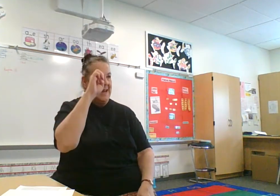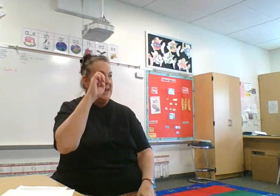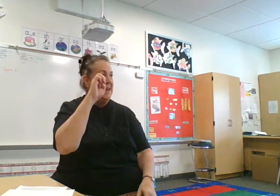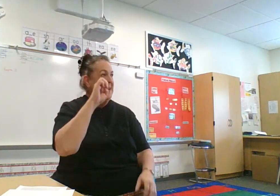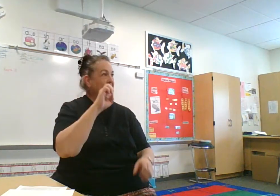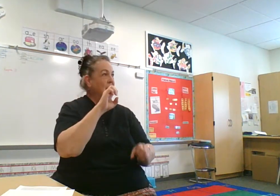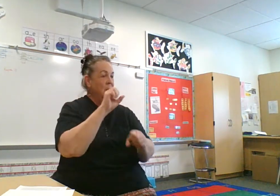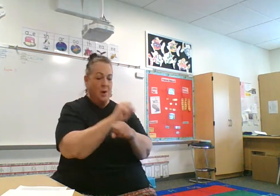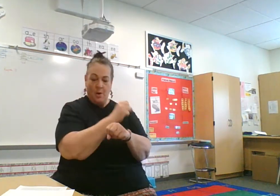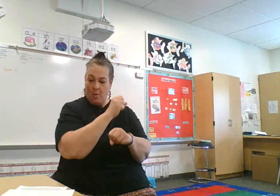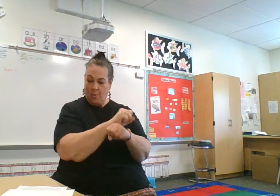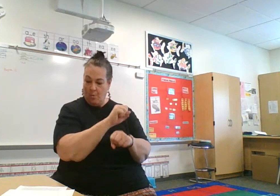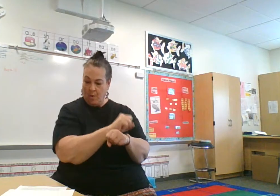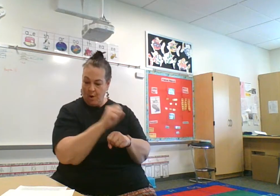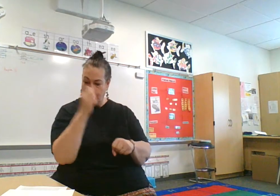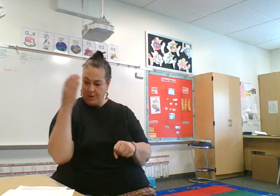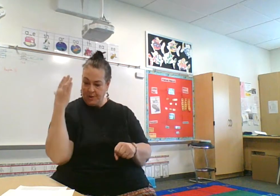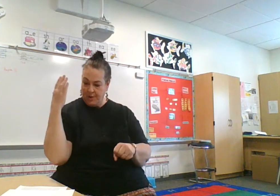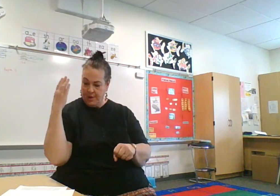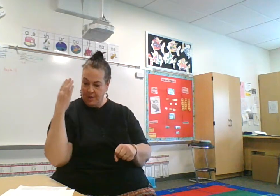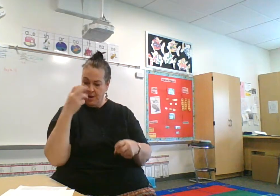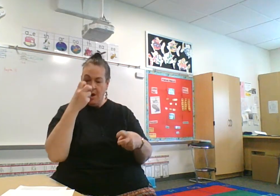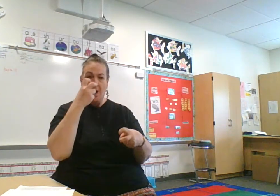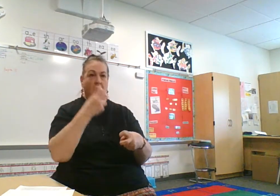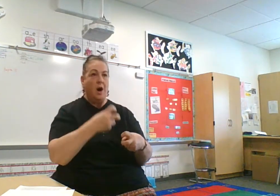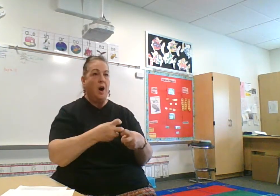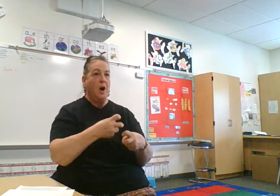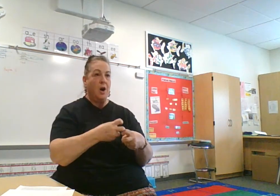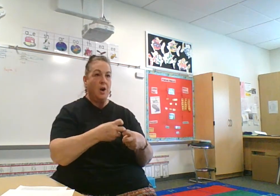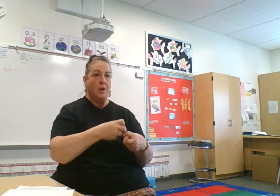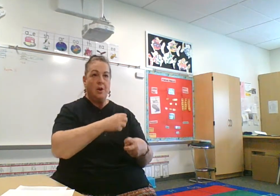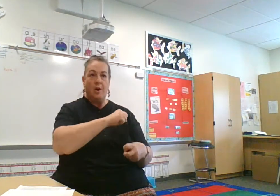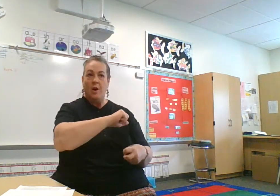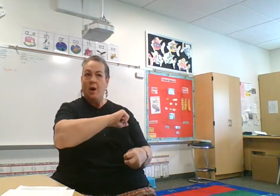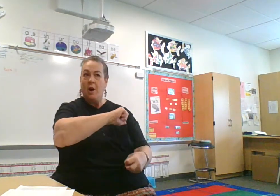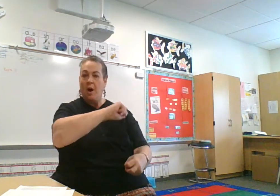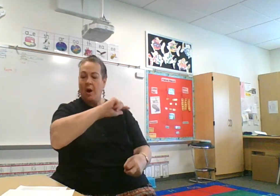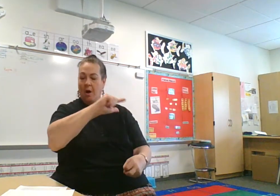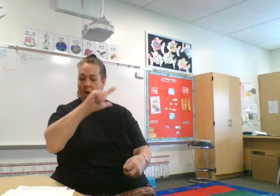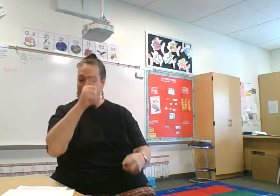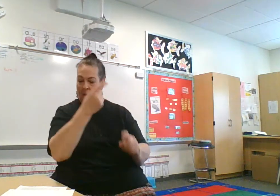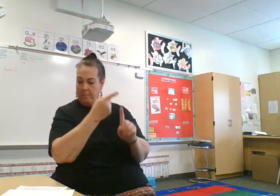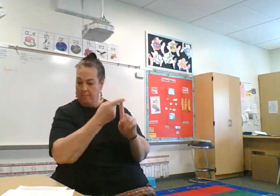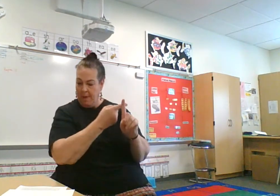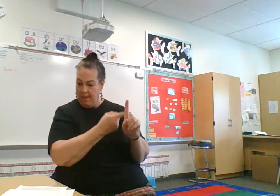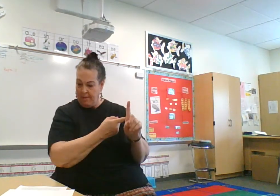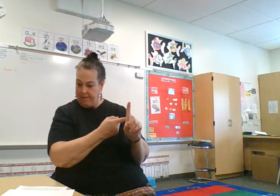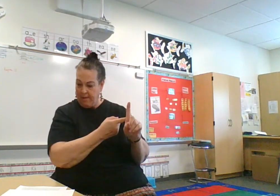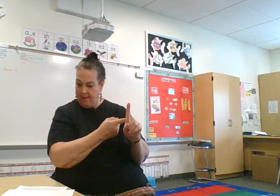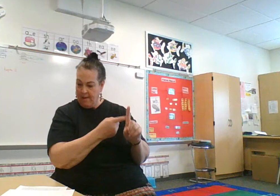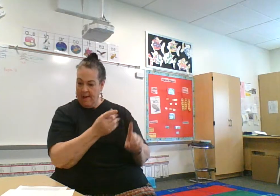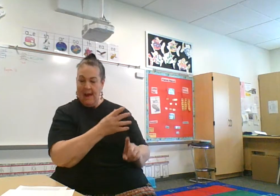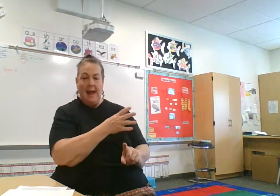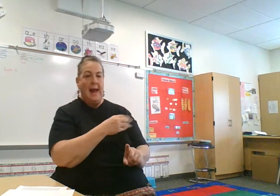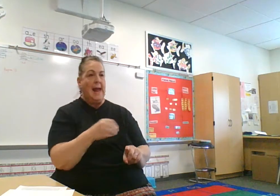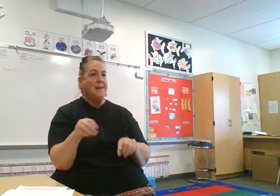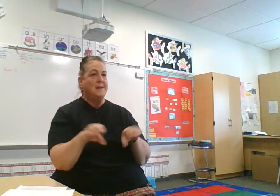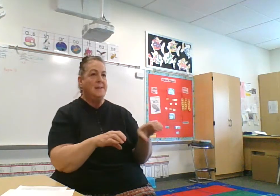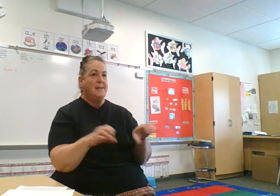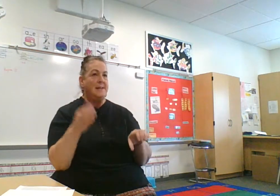He worked hard all month and